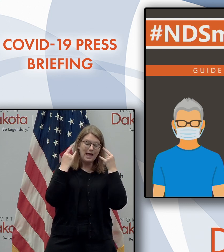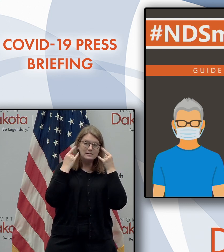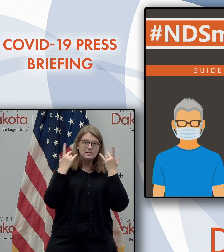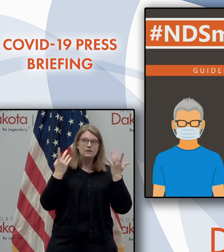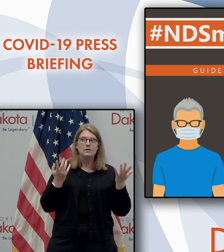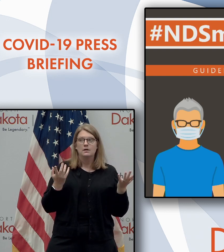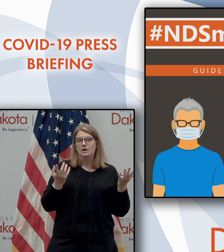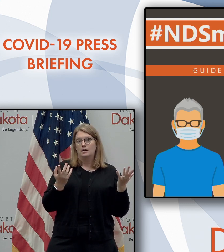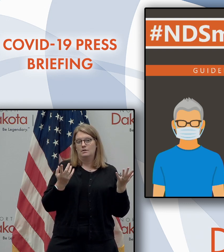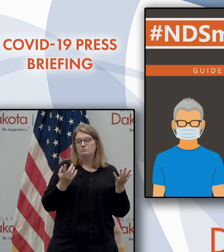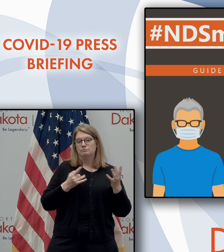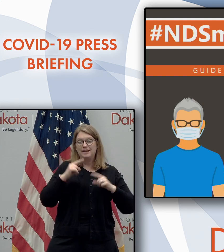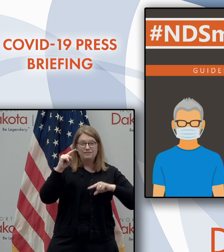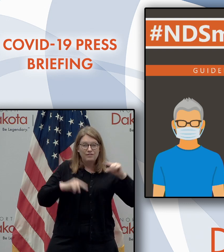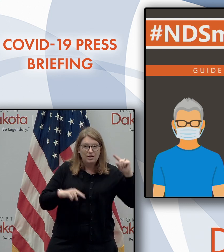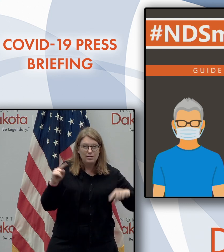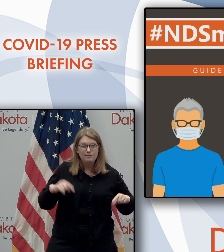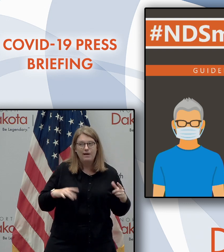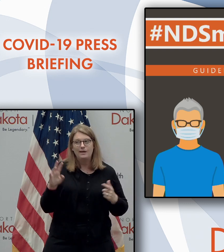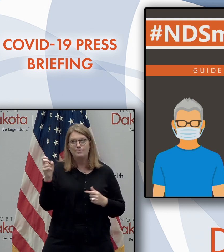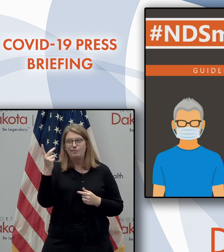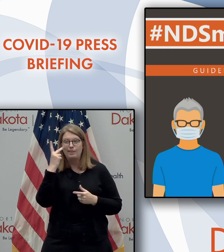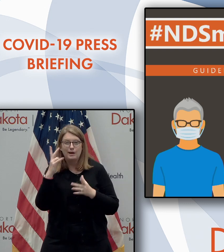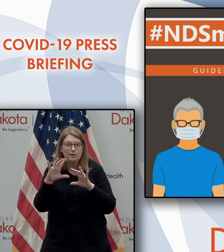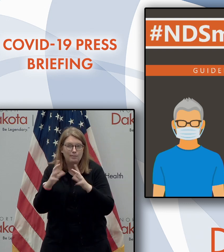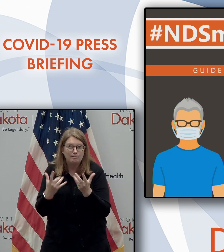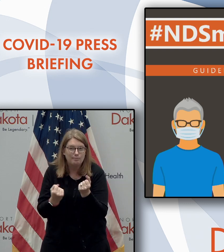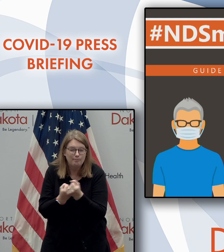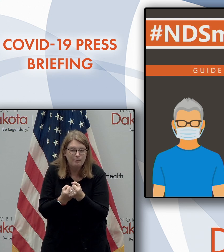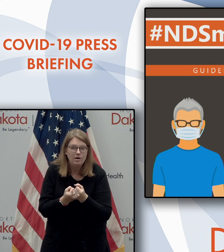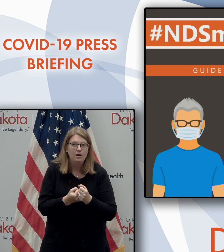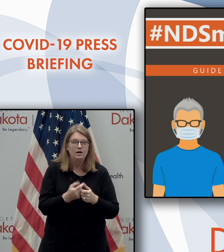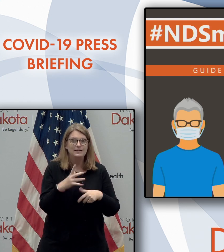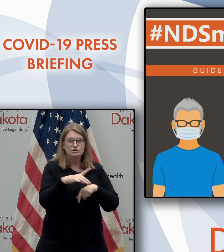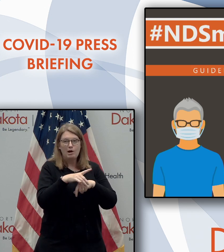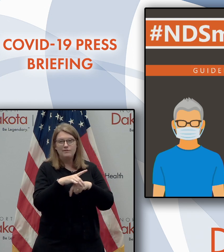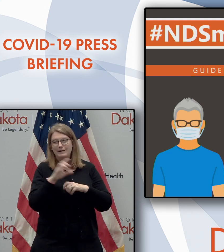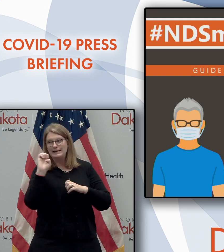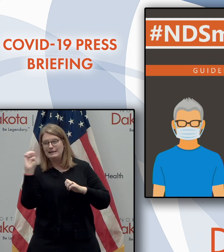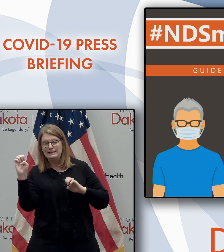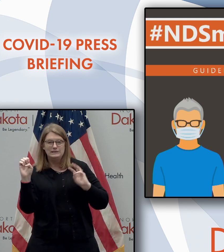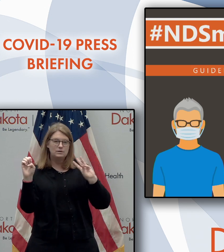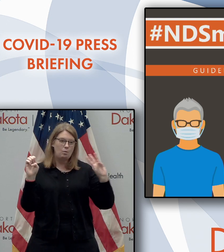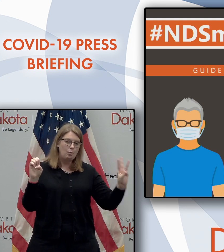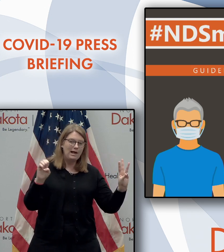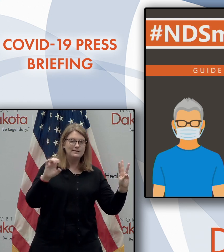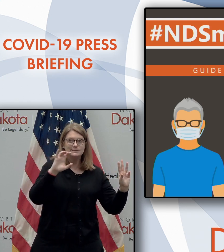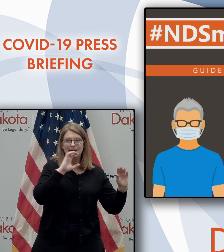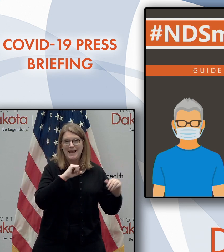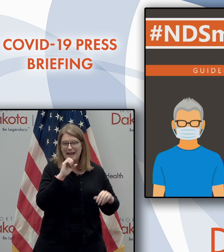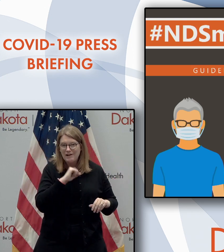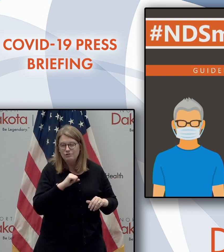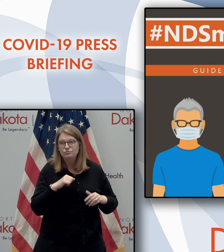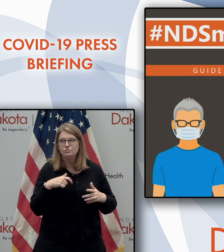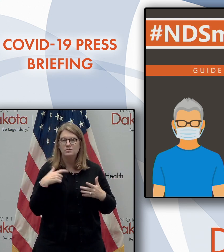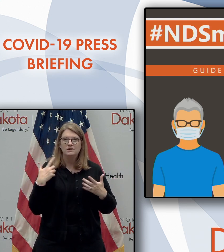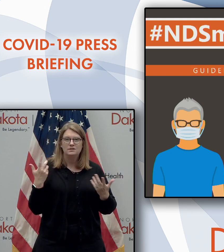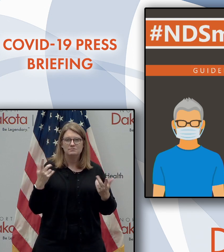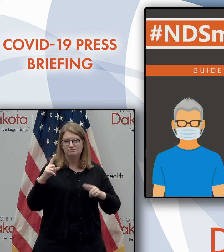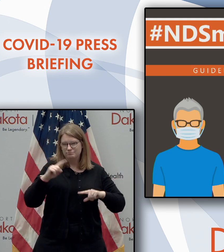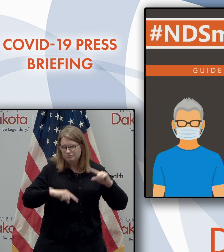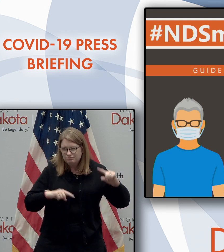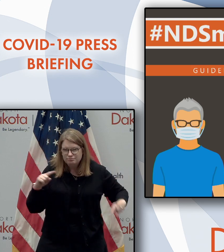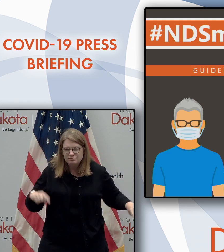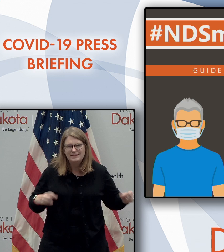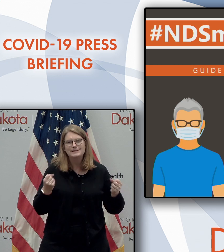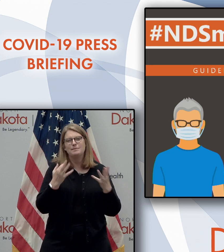environment, can vary by political party, it can vary by geography, whether you're east or west, it can vary by age, it can vary by a lot of things. But I